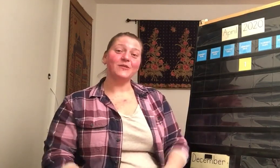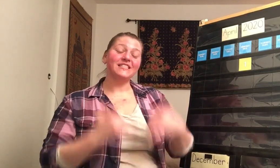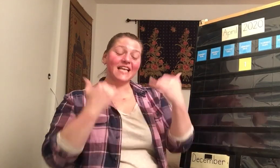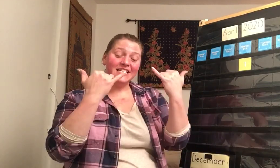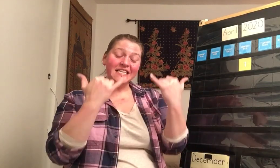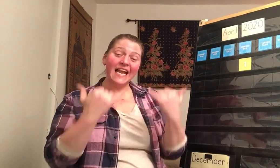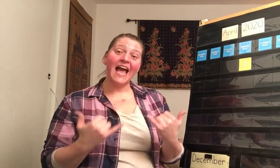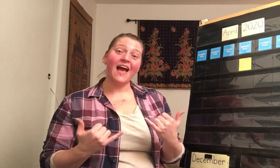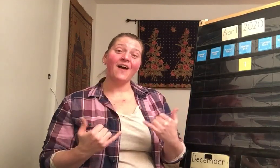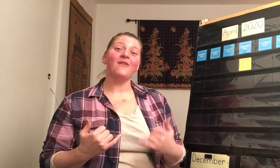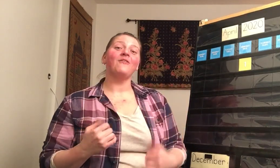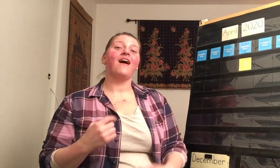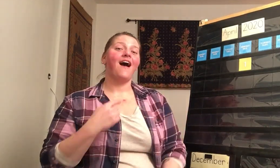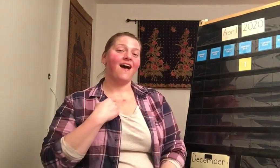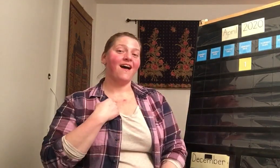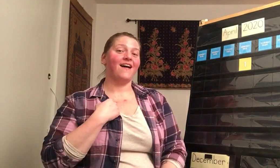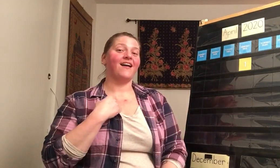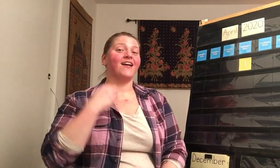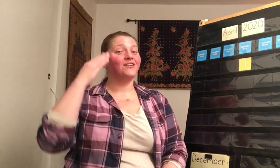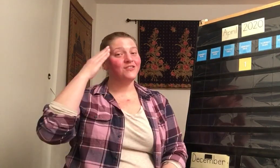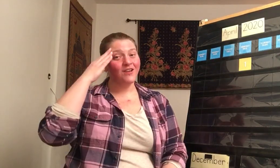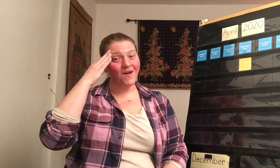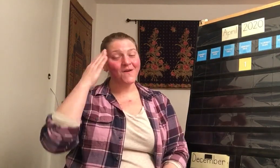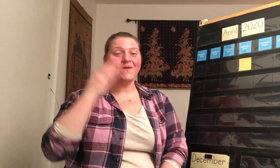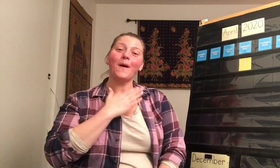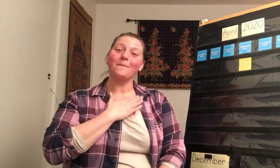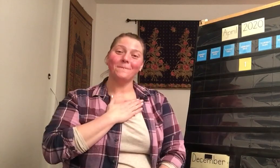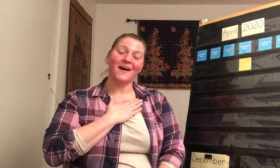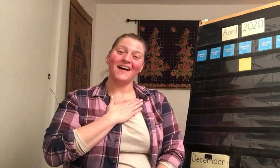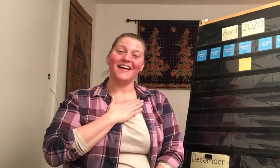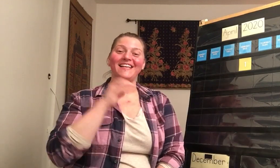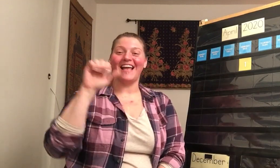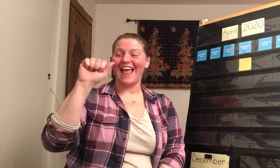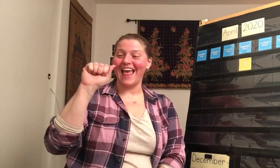it's now I know my